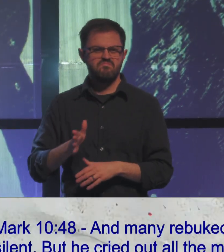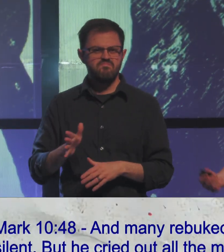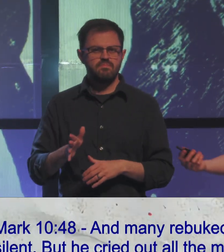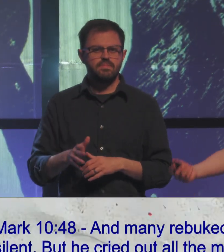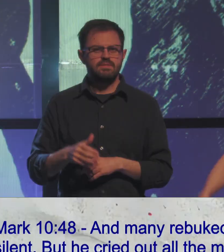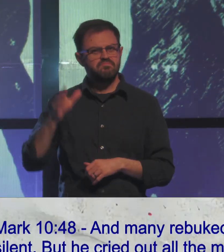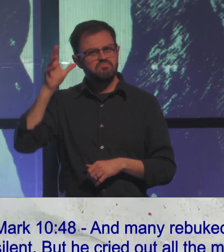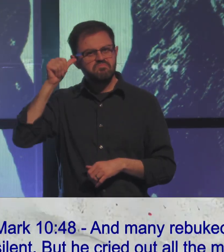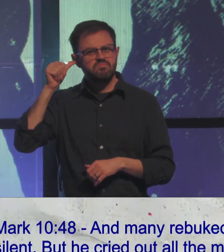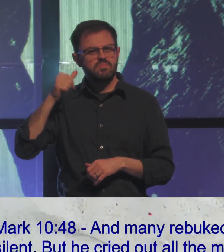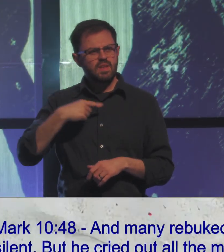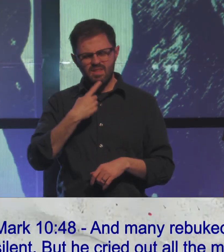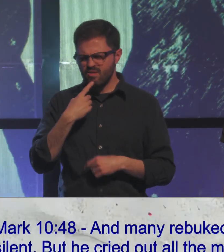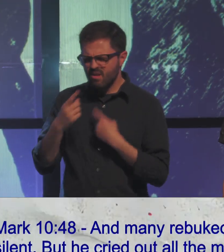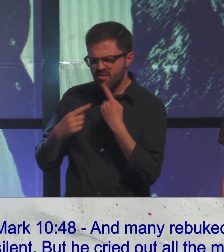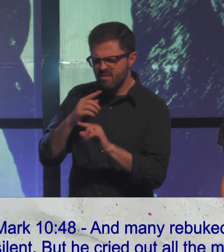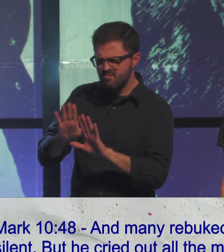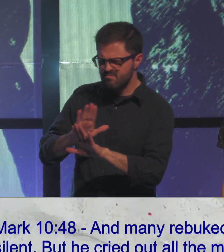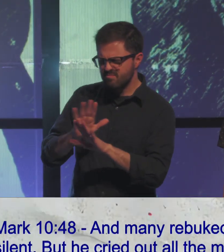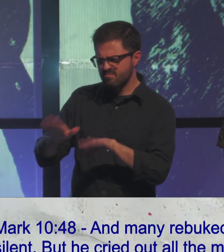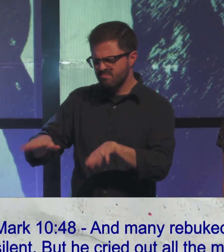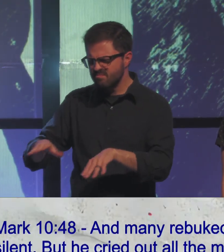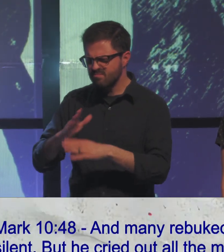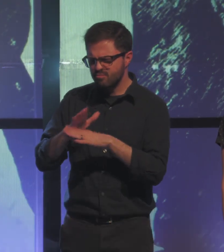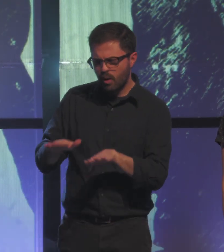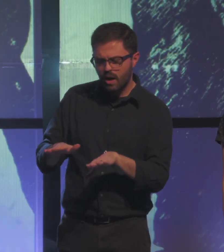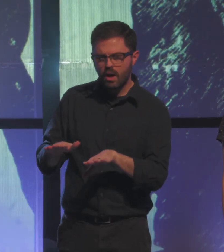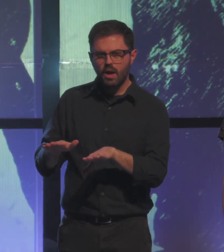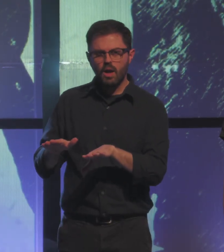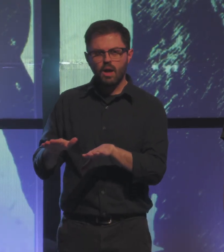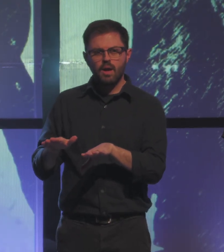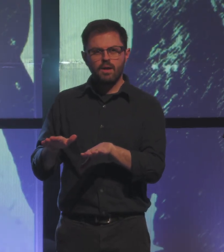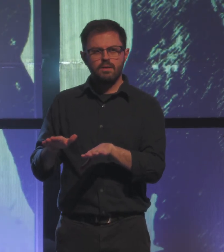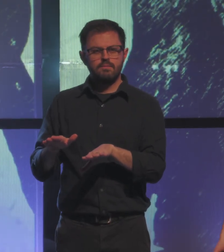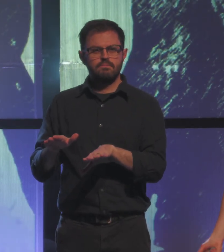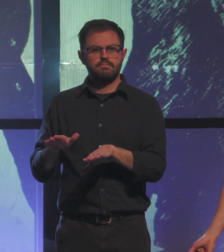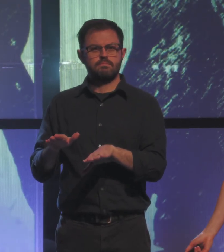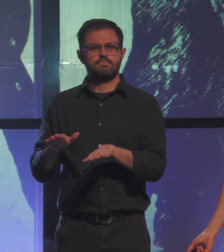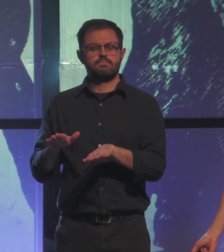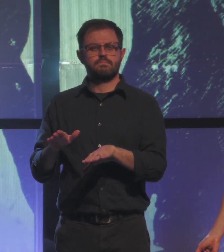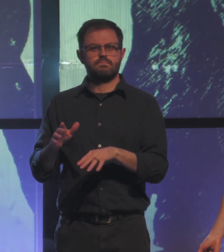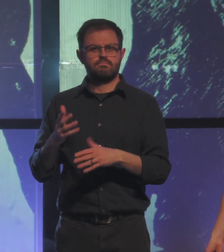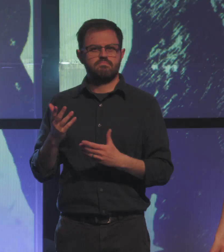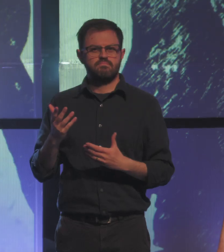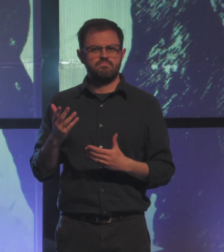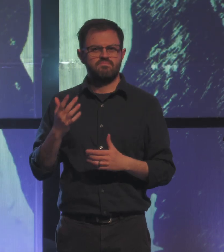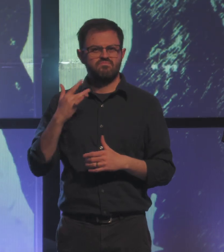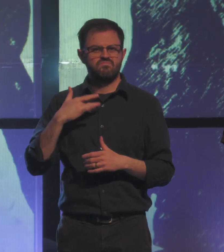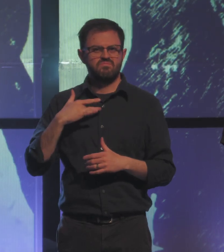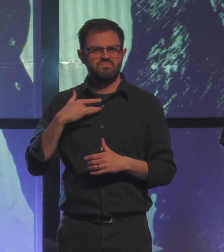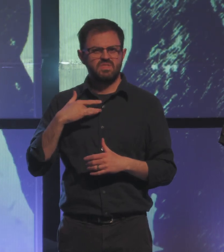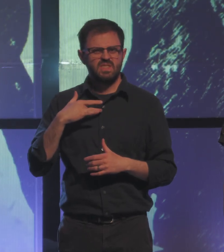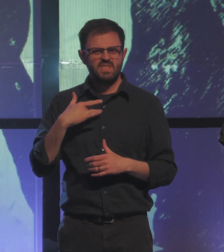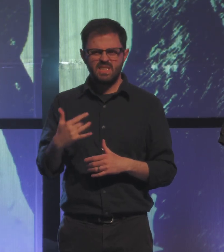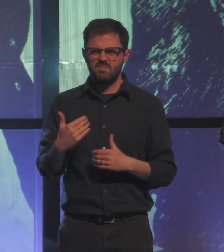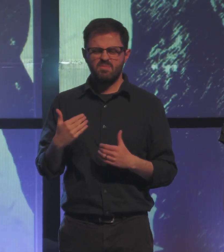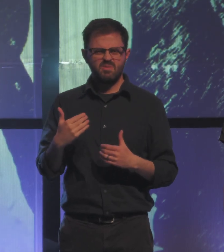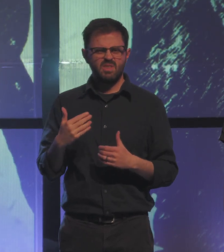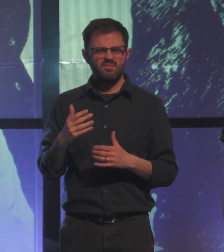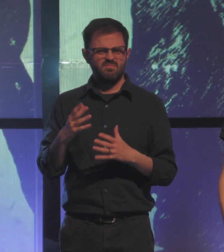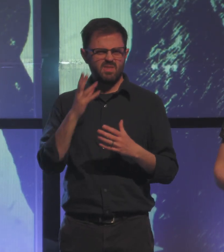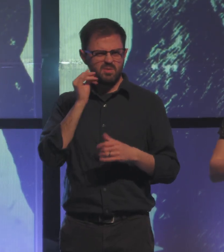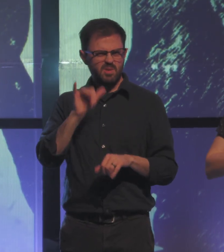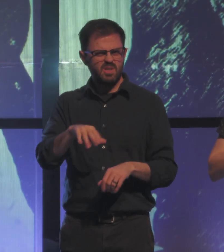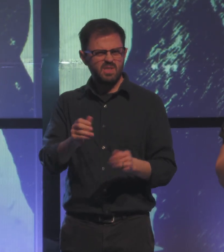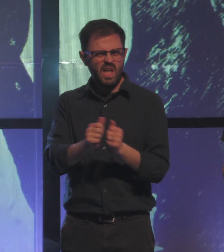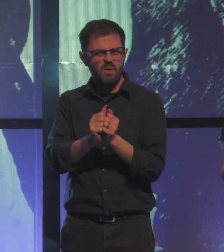They told him to be quiet. Shh. And isn't that so often what pain hears? Right?